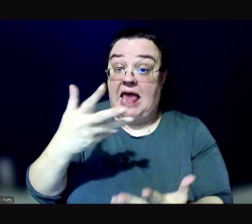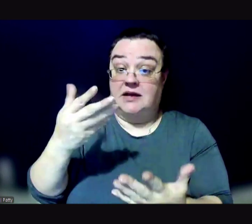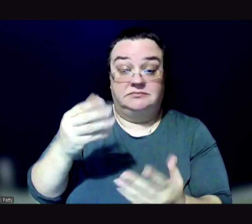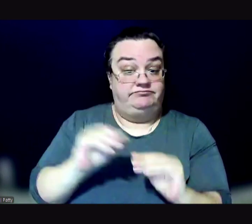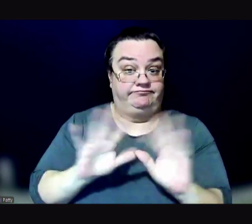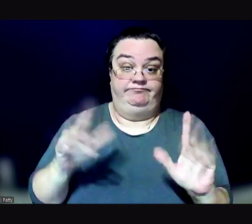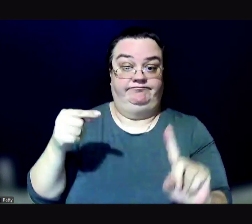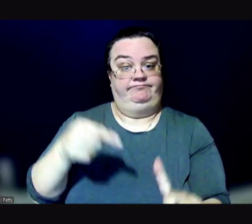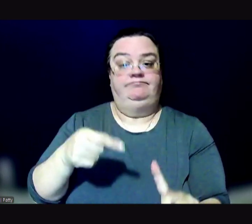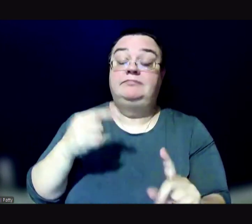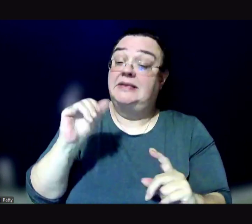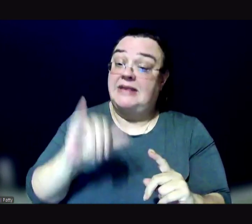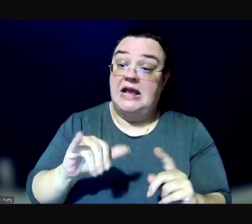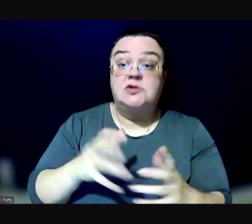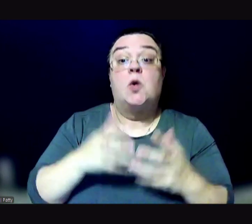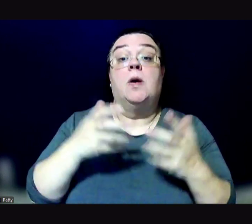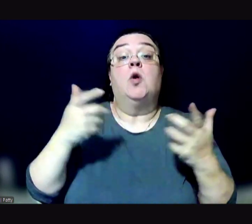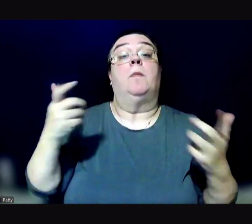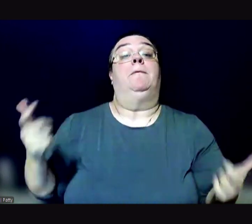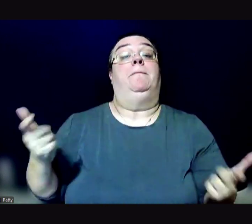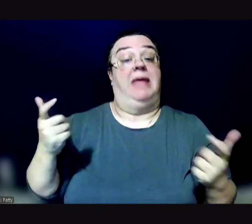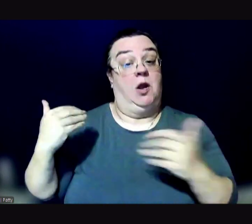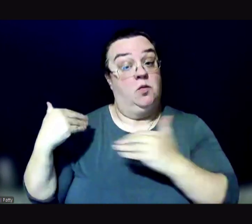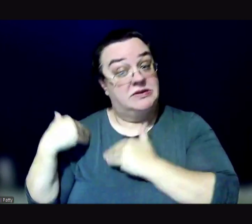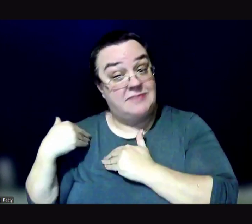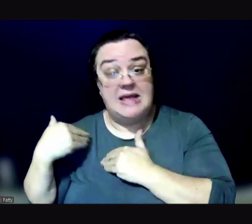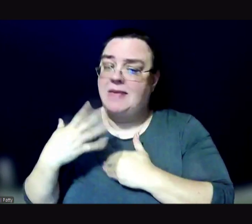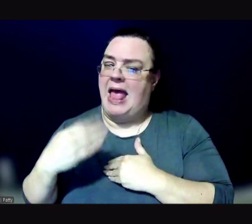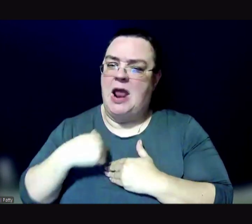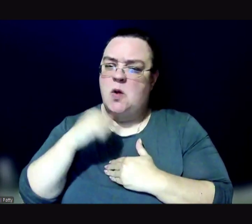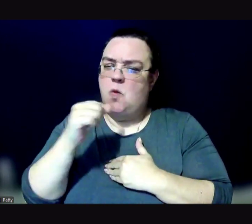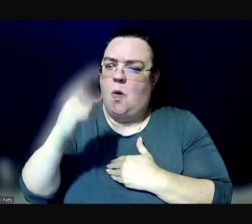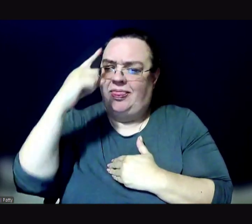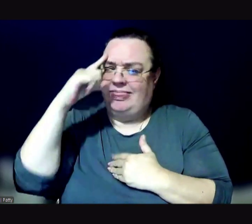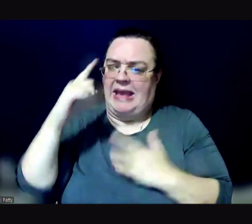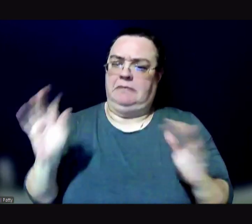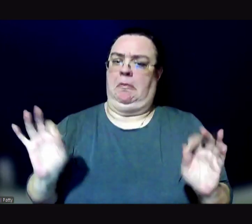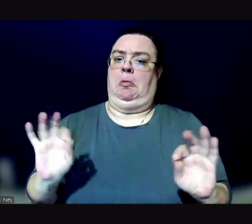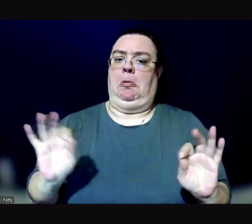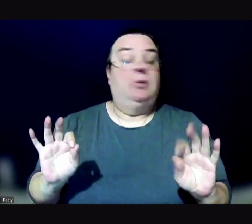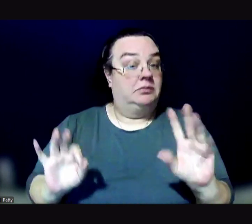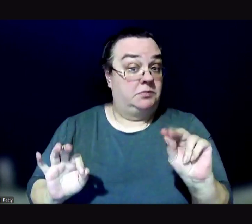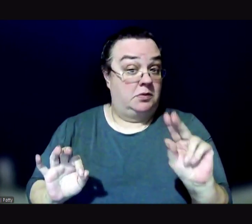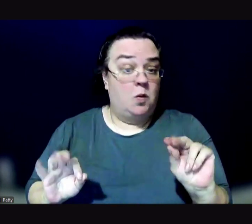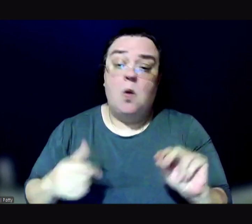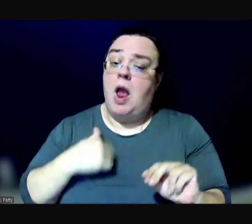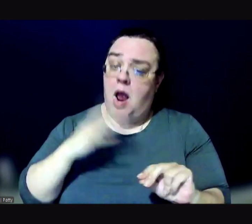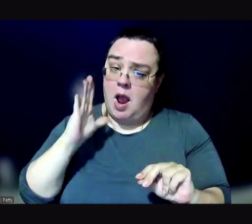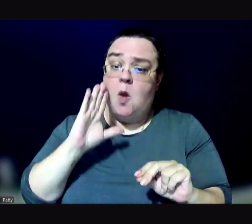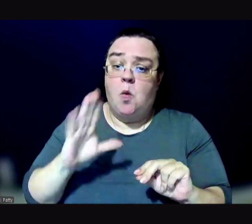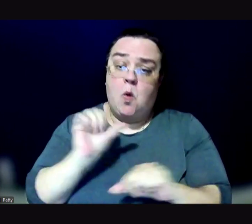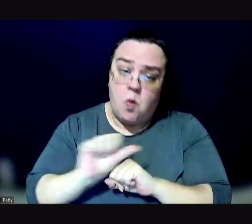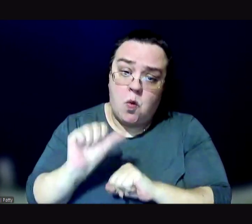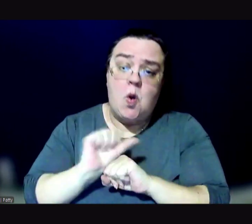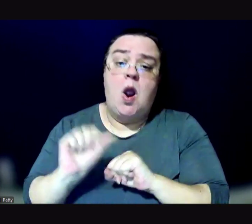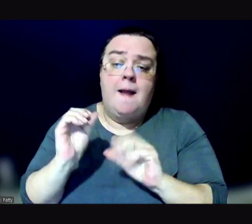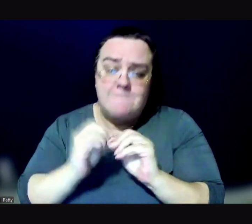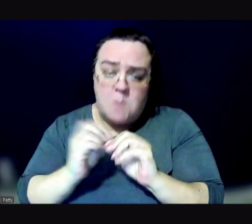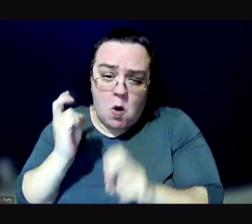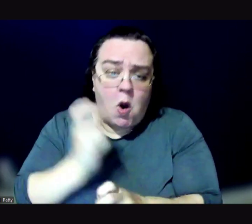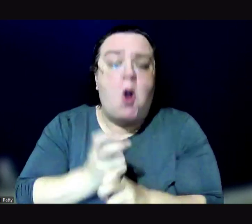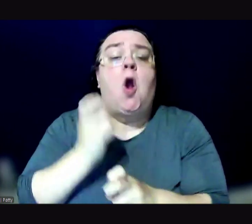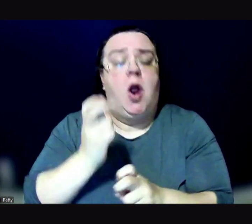is a great responsibility. And I don't take that lightly. And I will work even harder to work with. We will not always